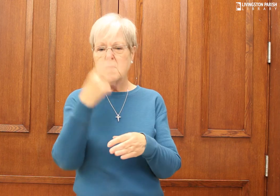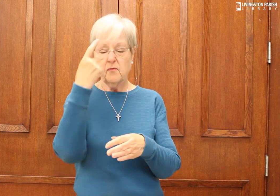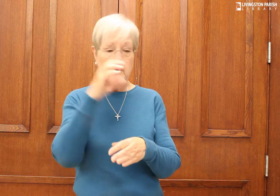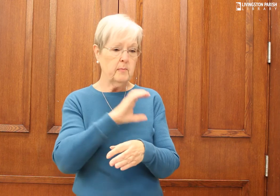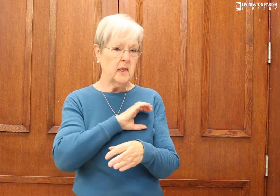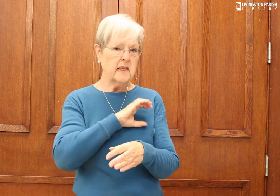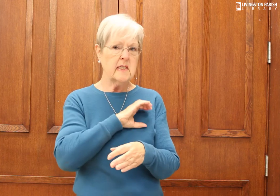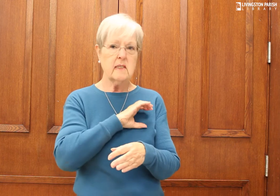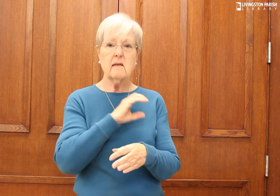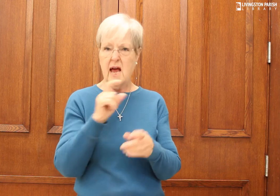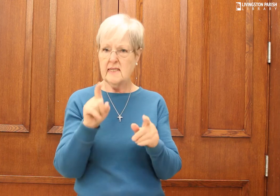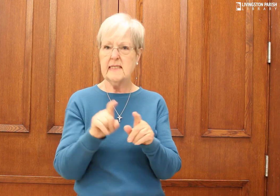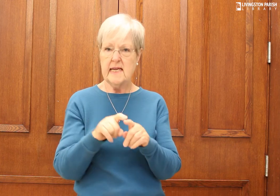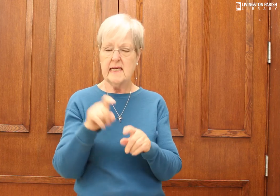for the police as needed.